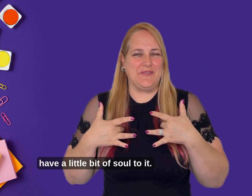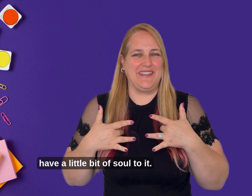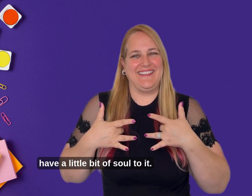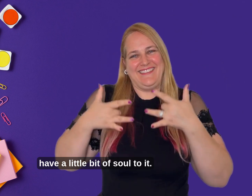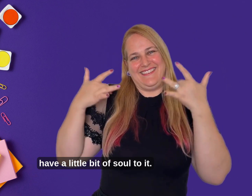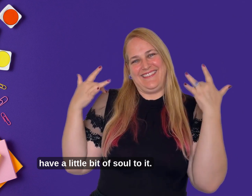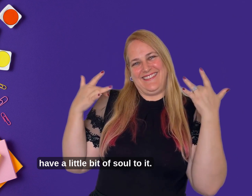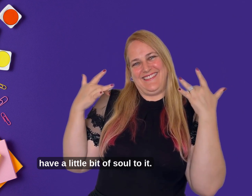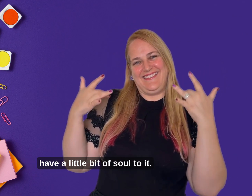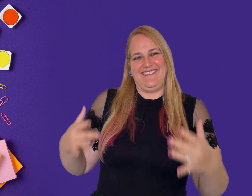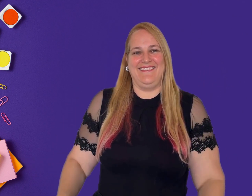it.